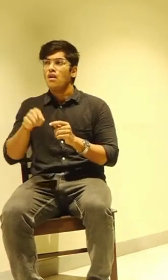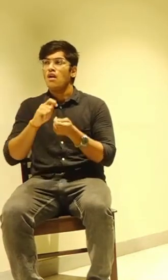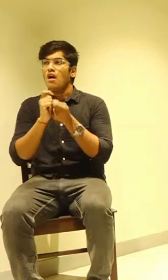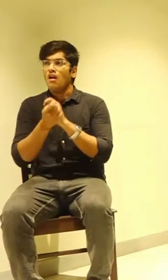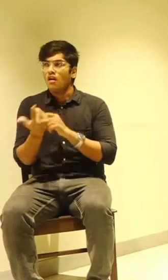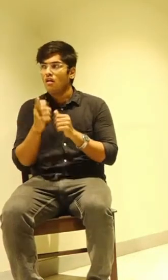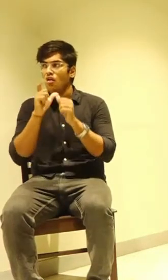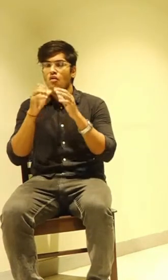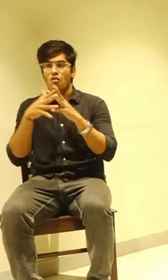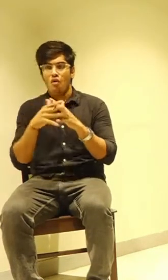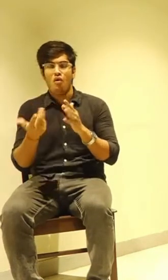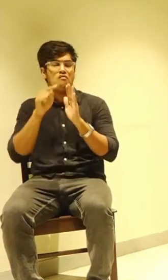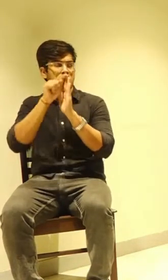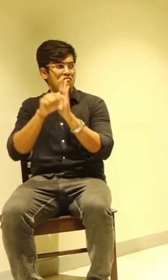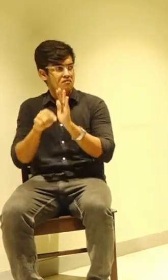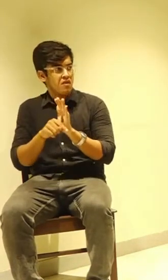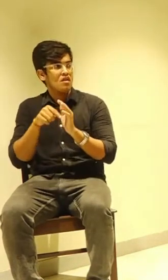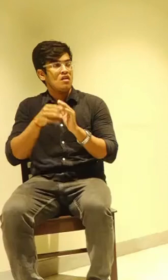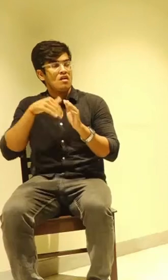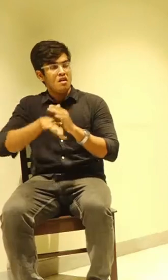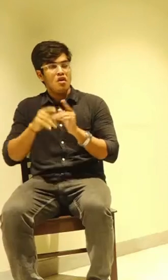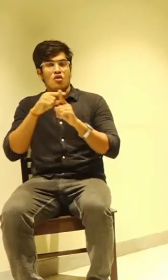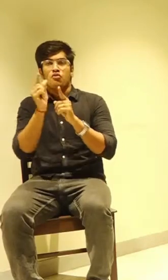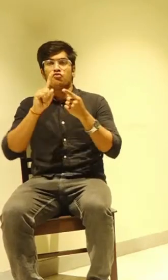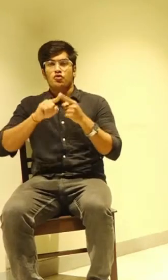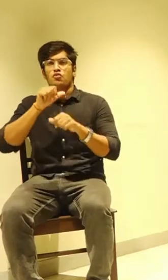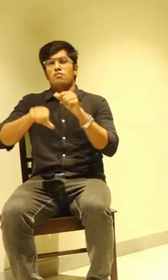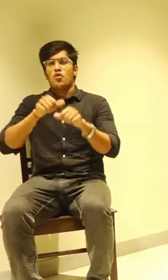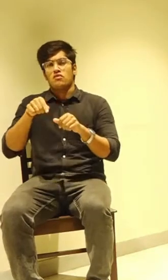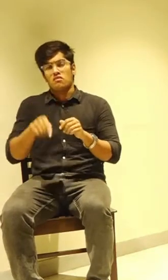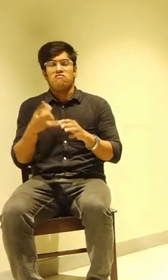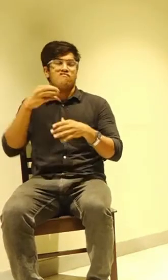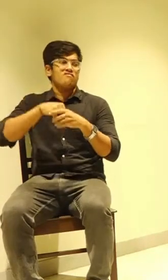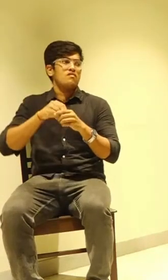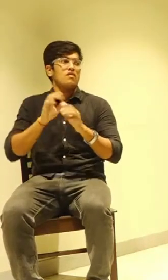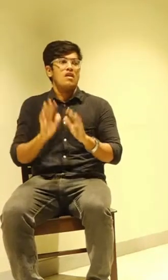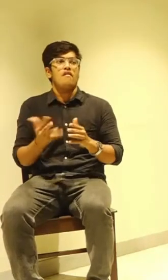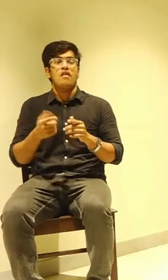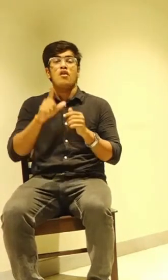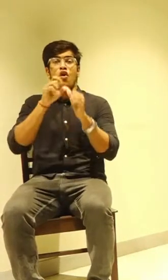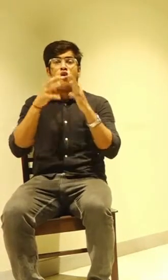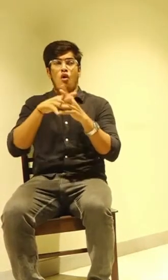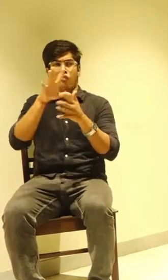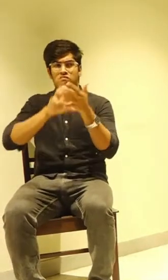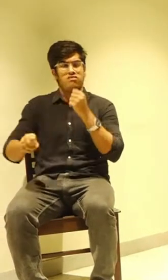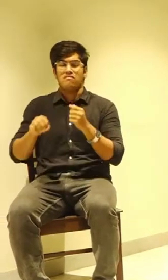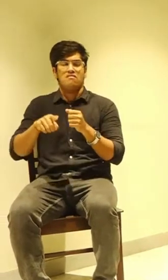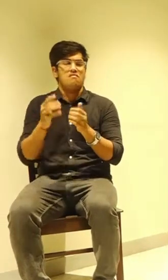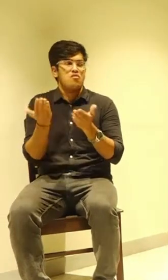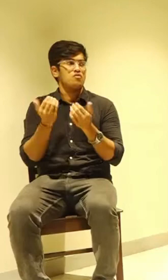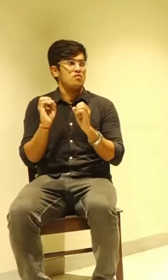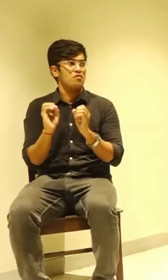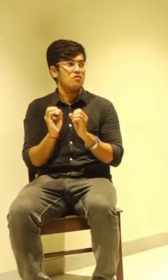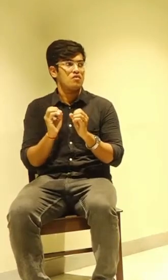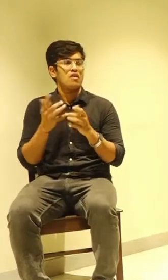text, ultimately you would subject it to due process review, and therefore the law, it was possible to strike down a law even if you put all the